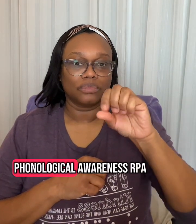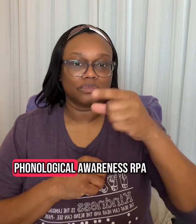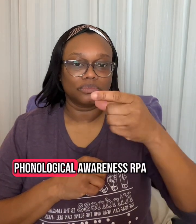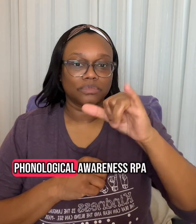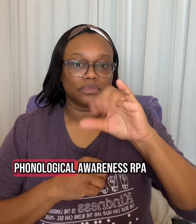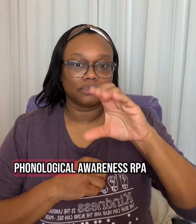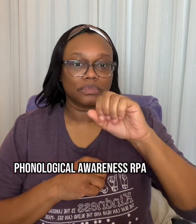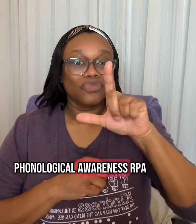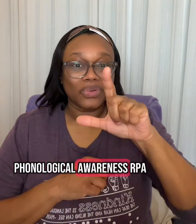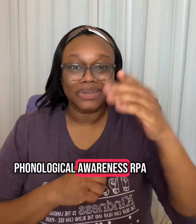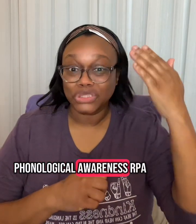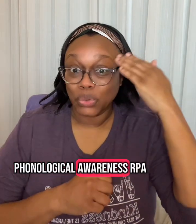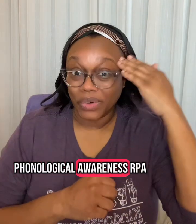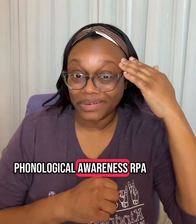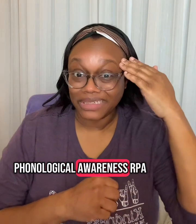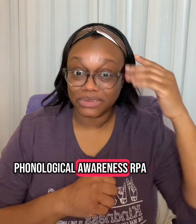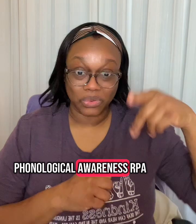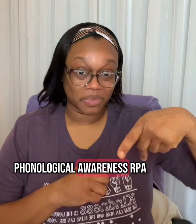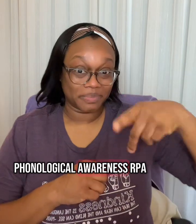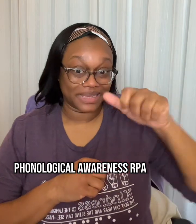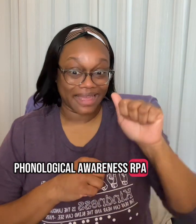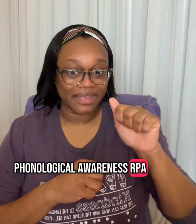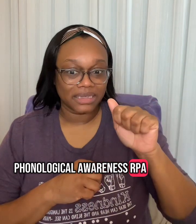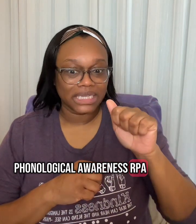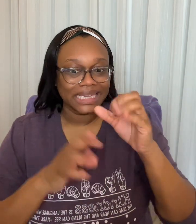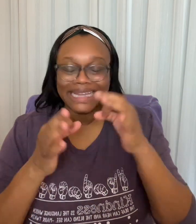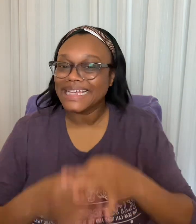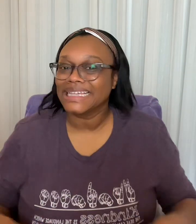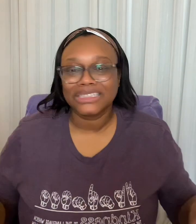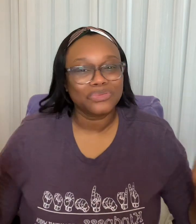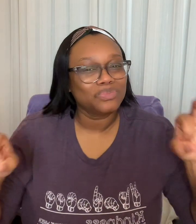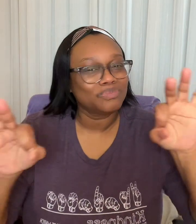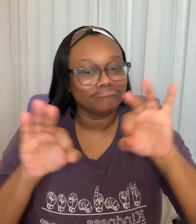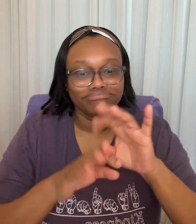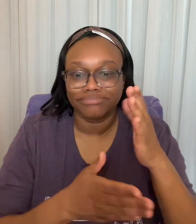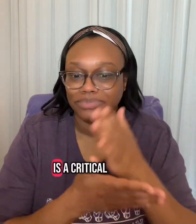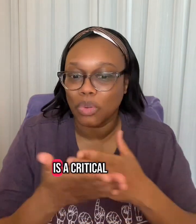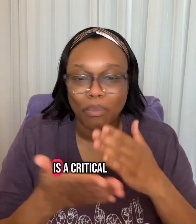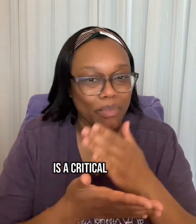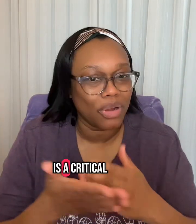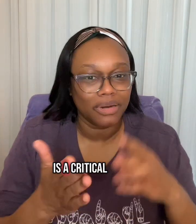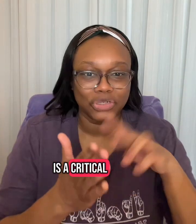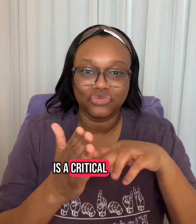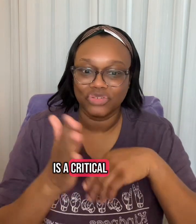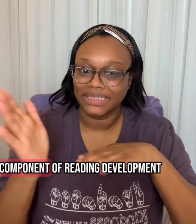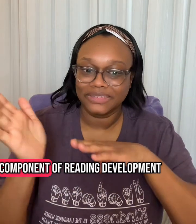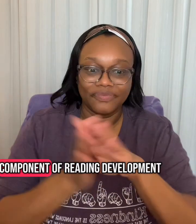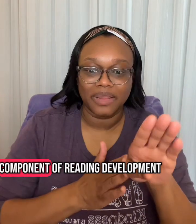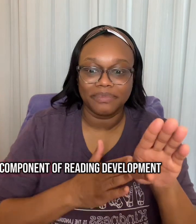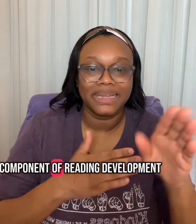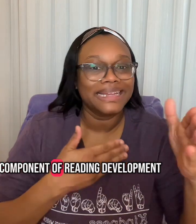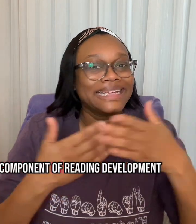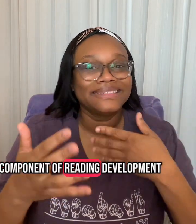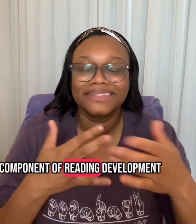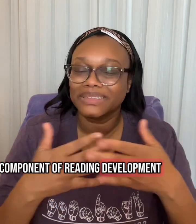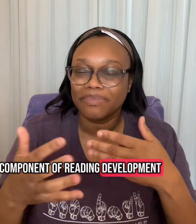Phonological awareness, or PA, is a critical component of reading